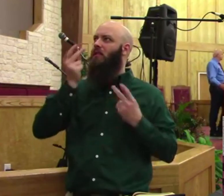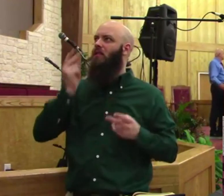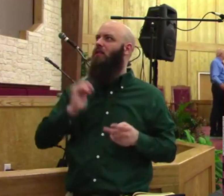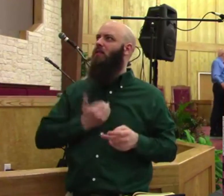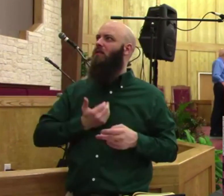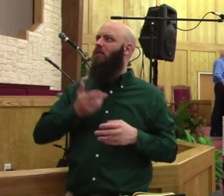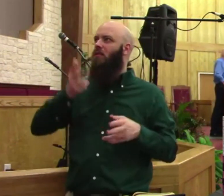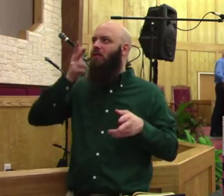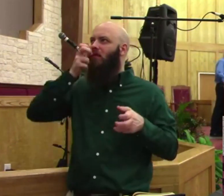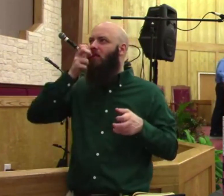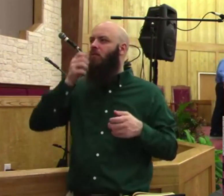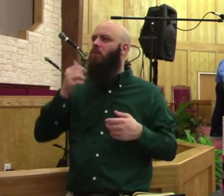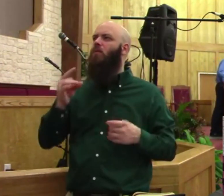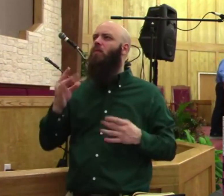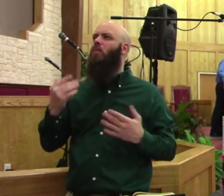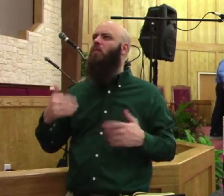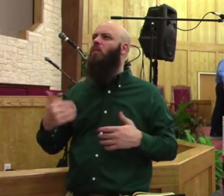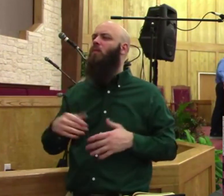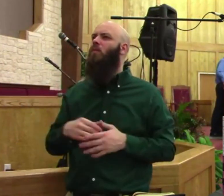hear.